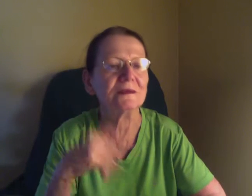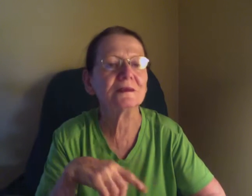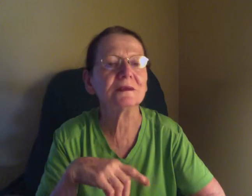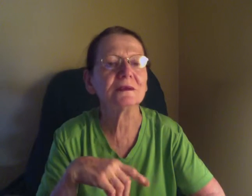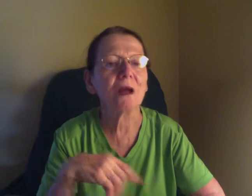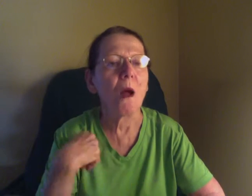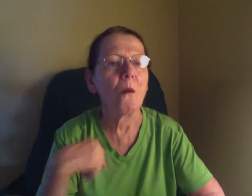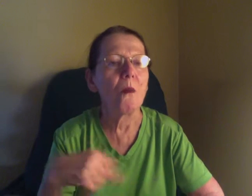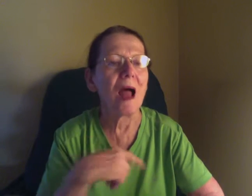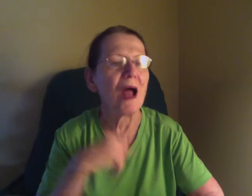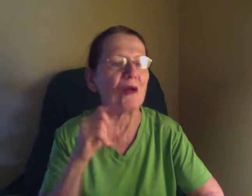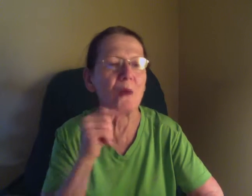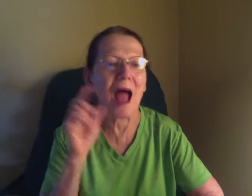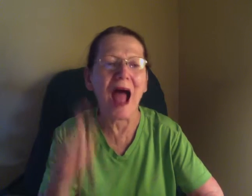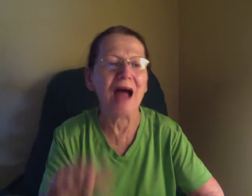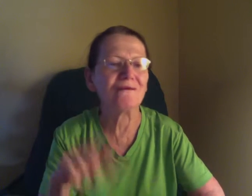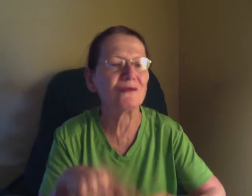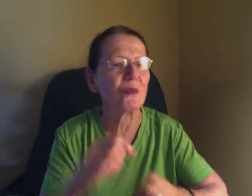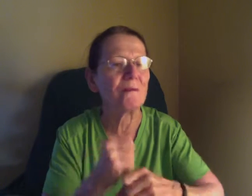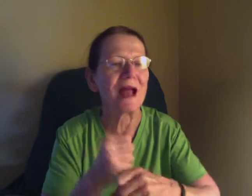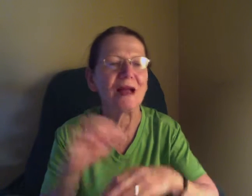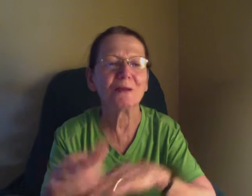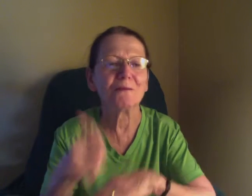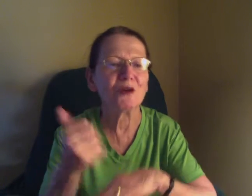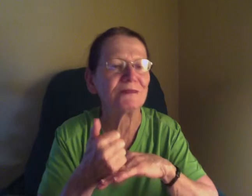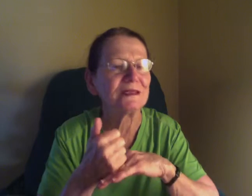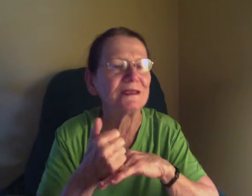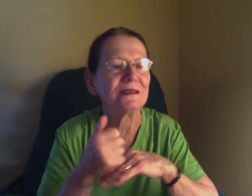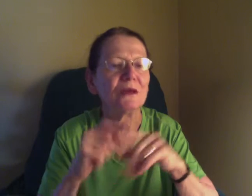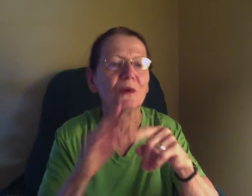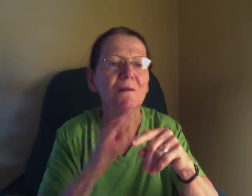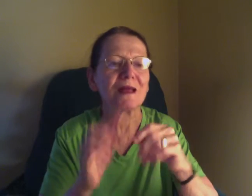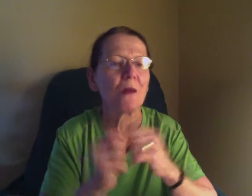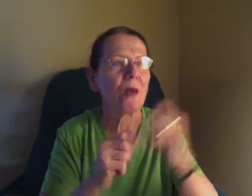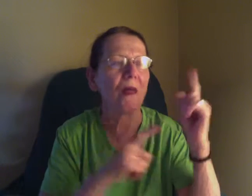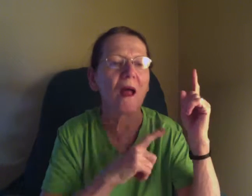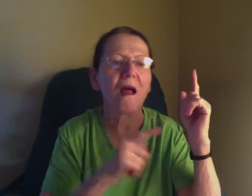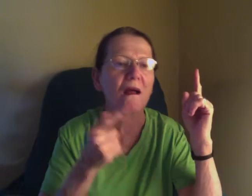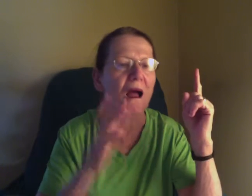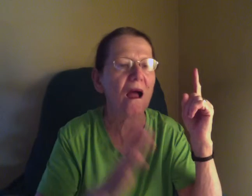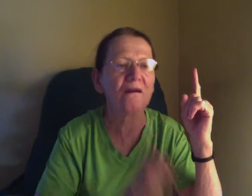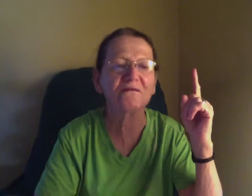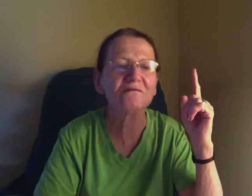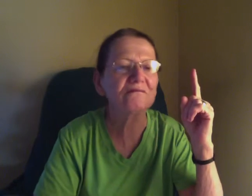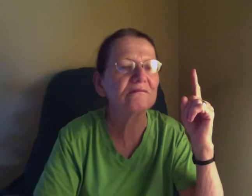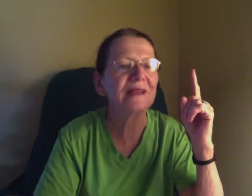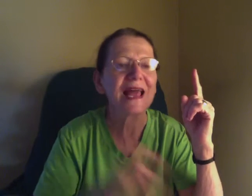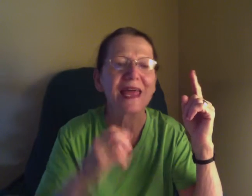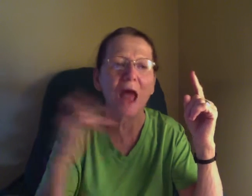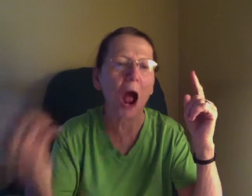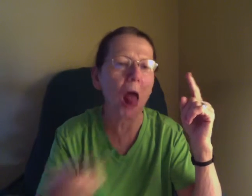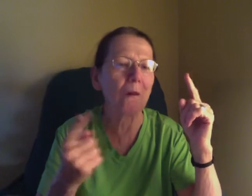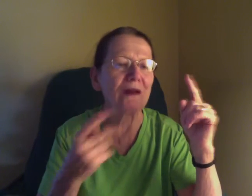about, but I am not going be a bad thing, and I am like,